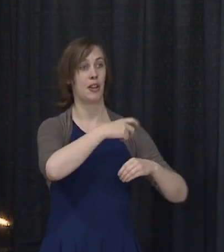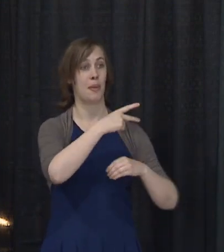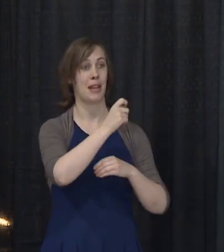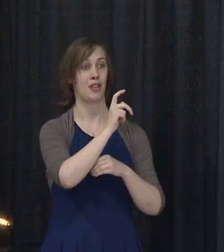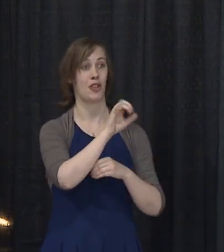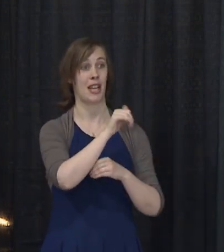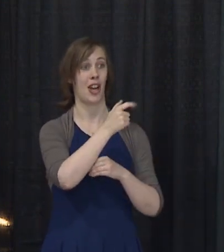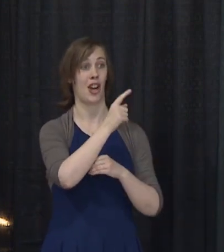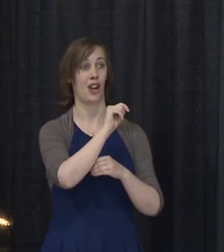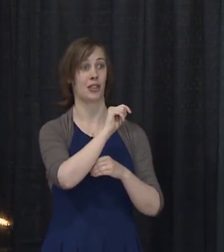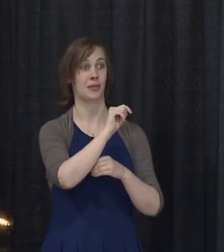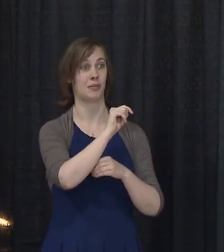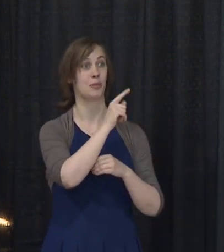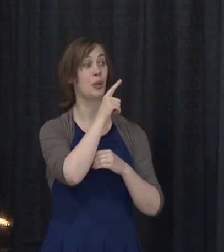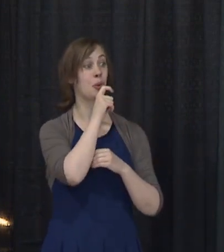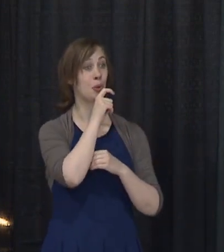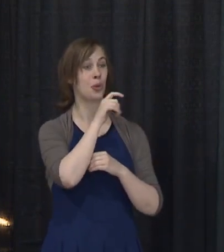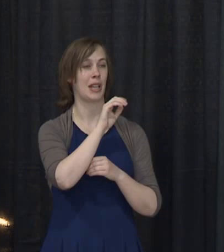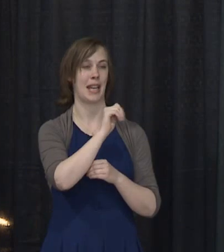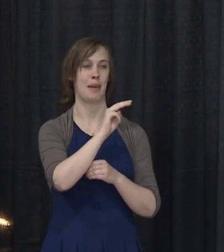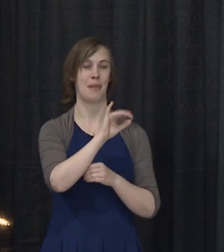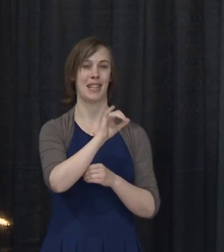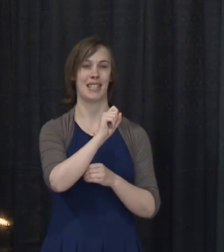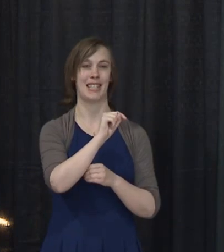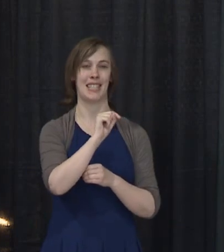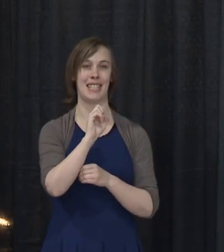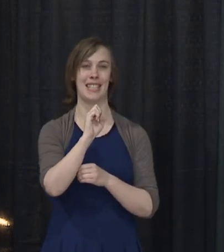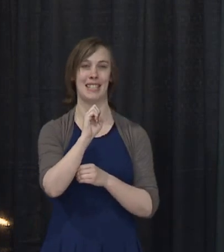program, is Amy Steeves.